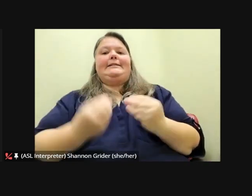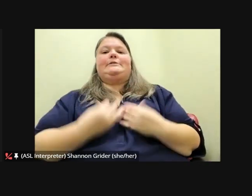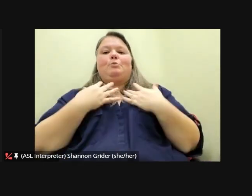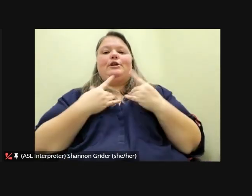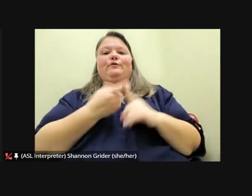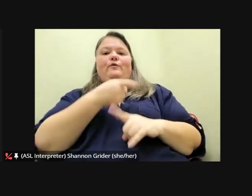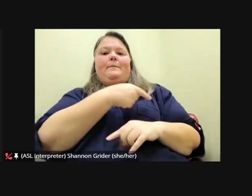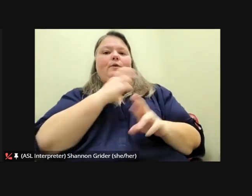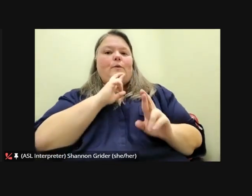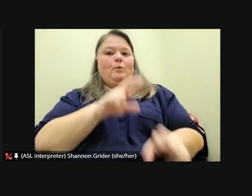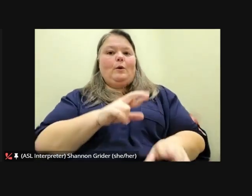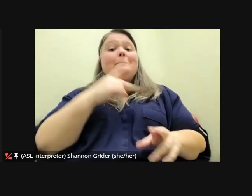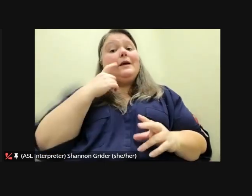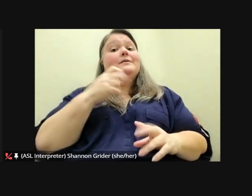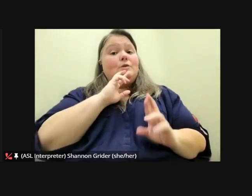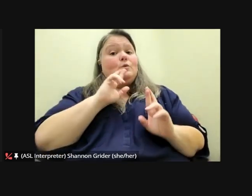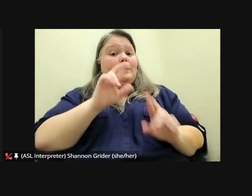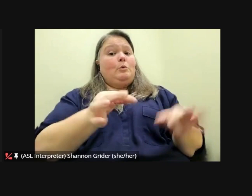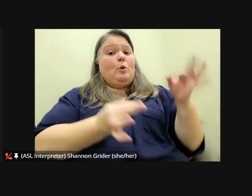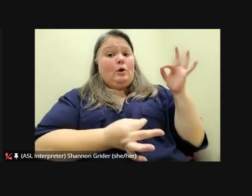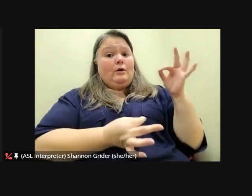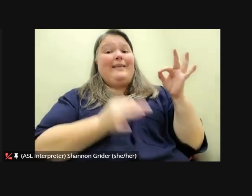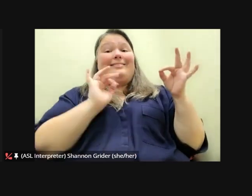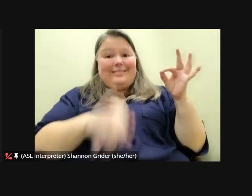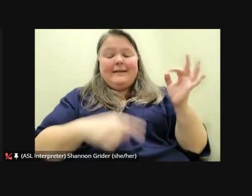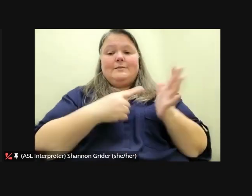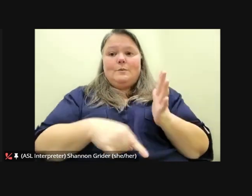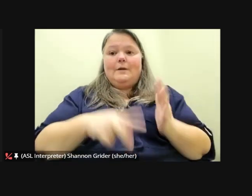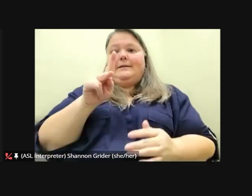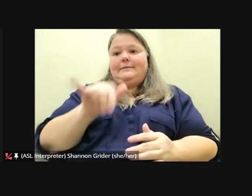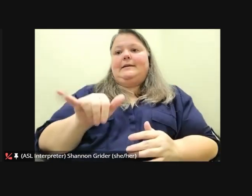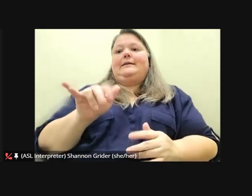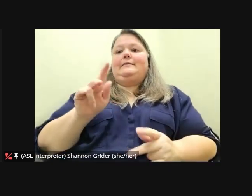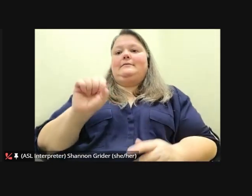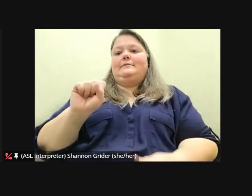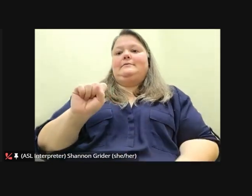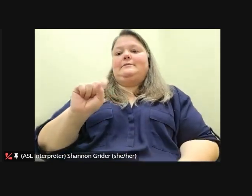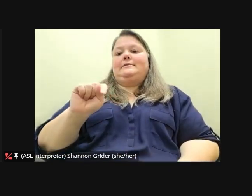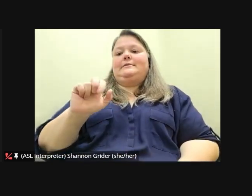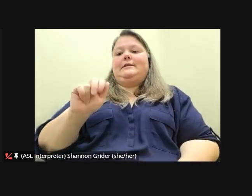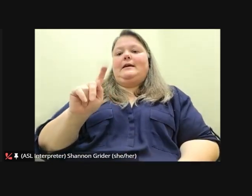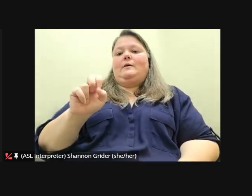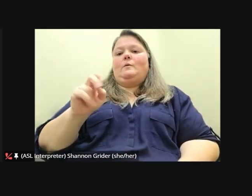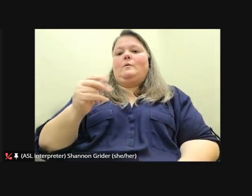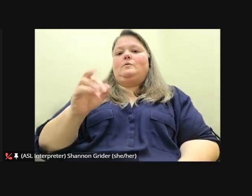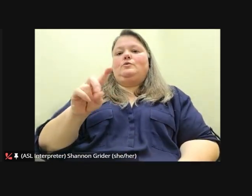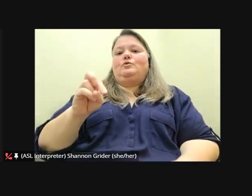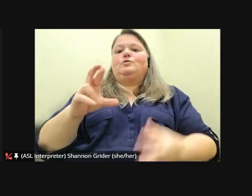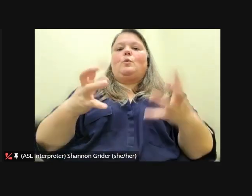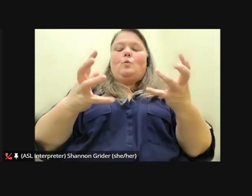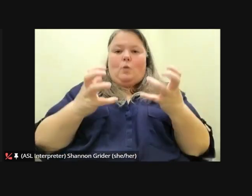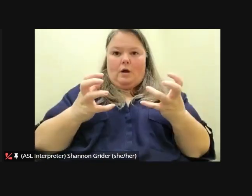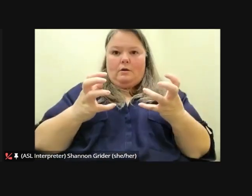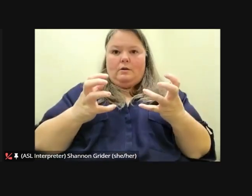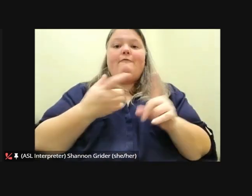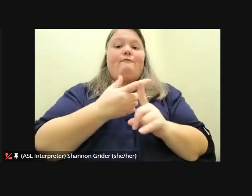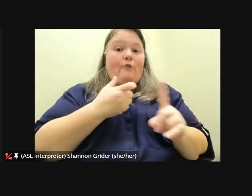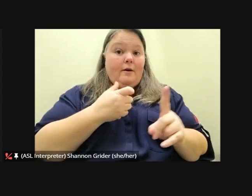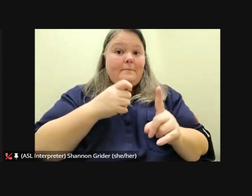stakeholders in Kentucky want from their education system and what they want for their education system.